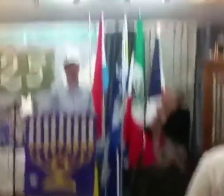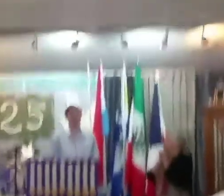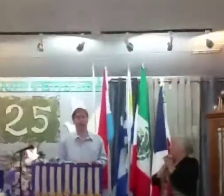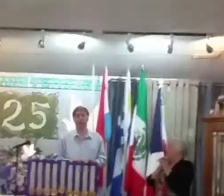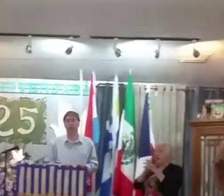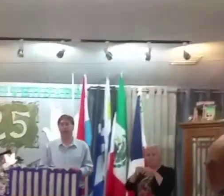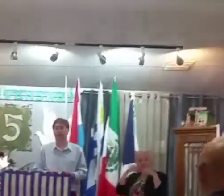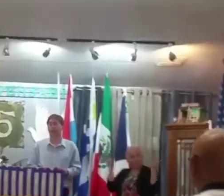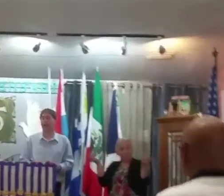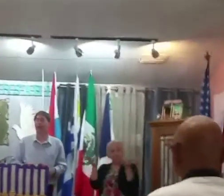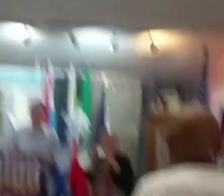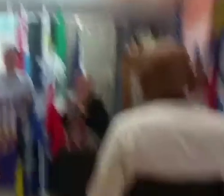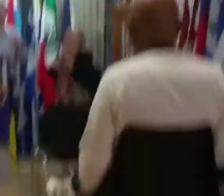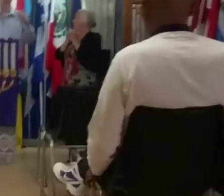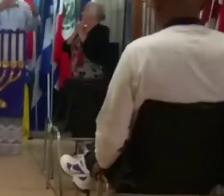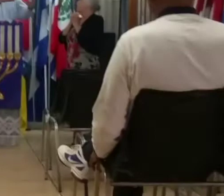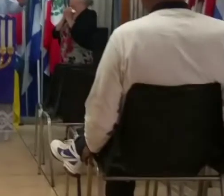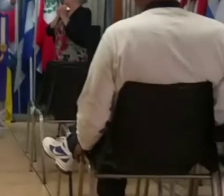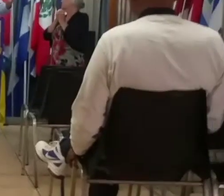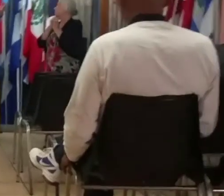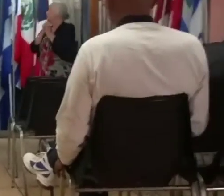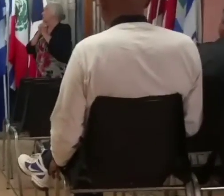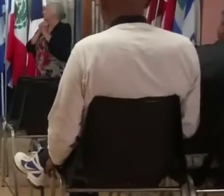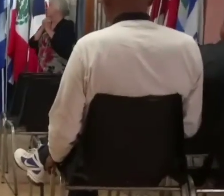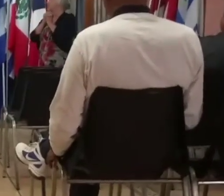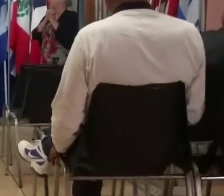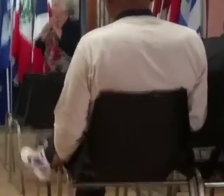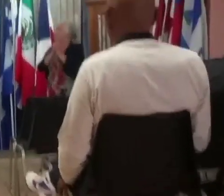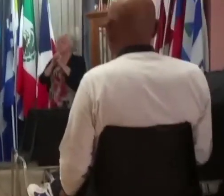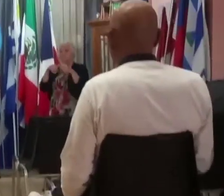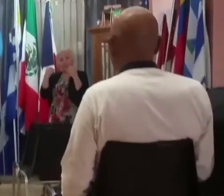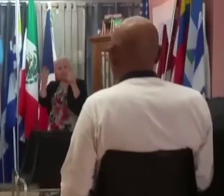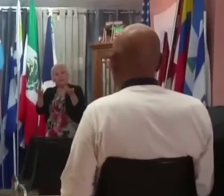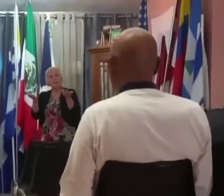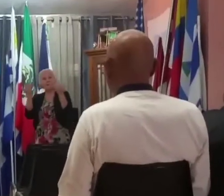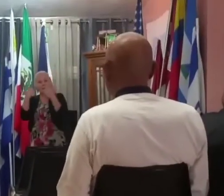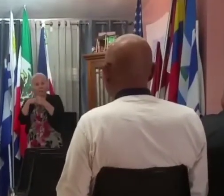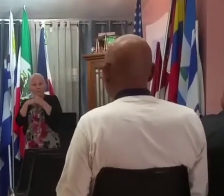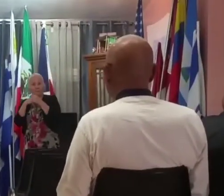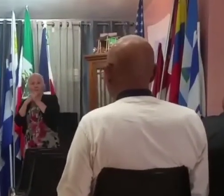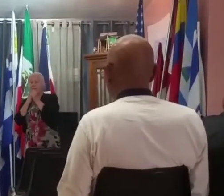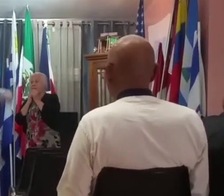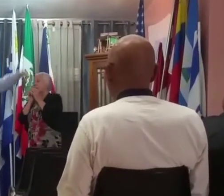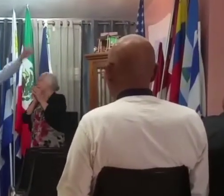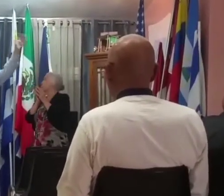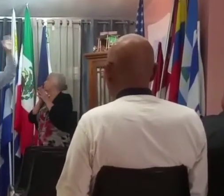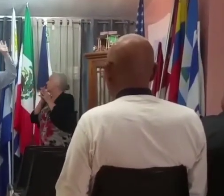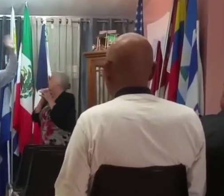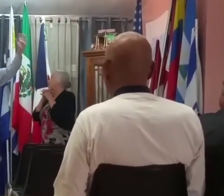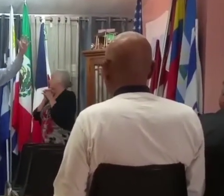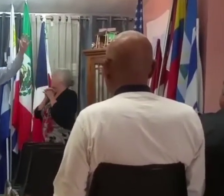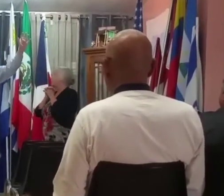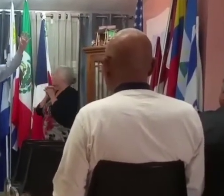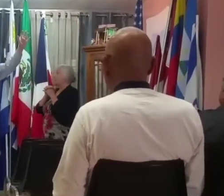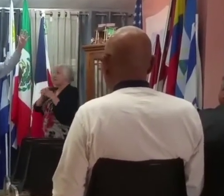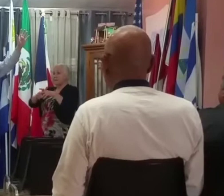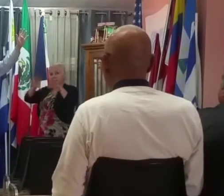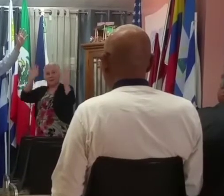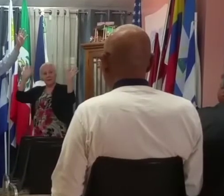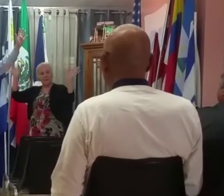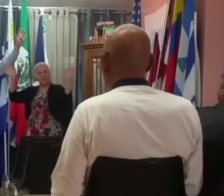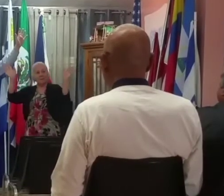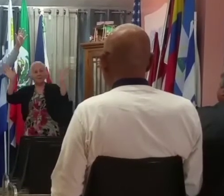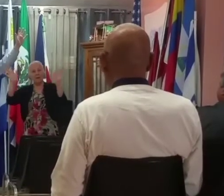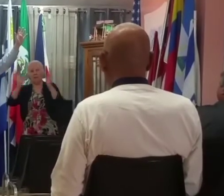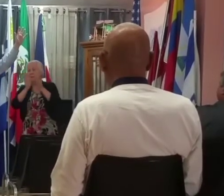of the service, al final del servicio, I went up to the altar to receive prayer. Yo fui al altar para que oraran por mí. Soon as I raised my hands,